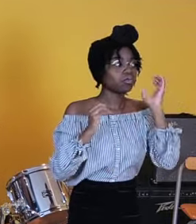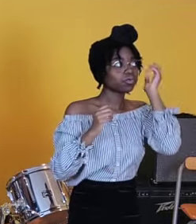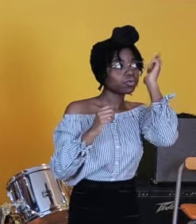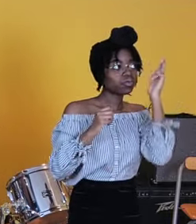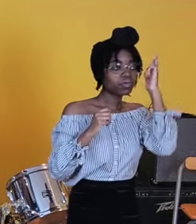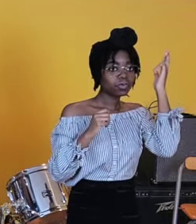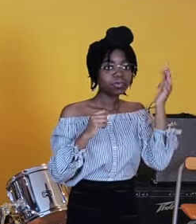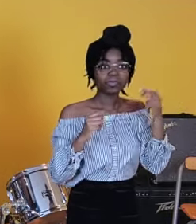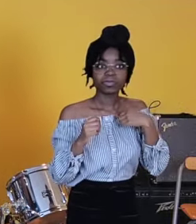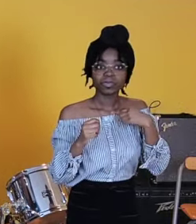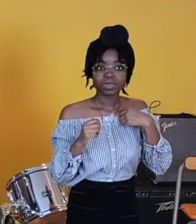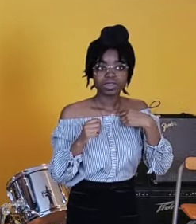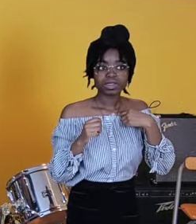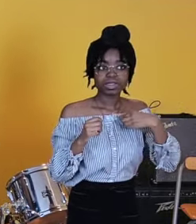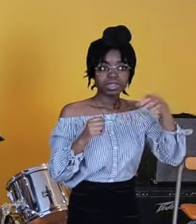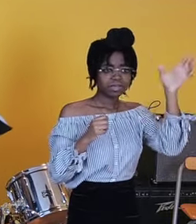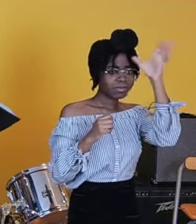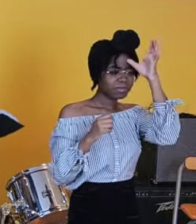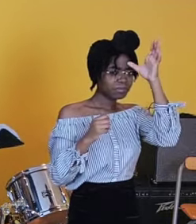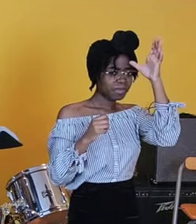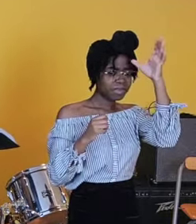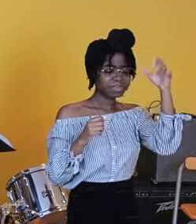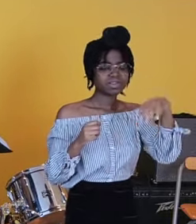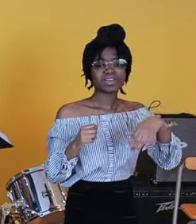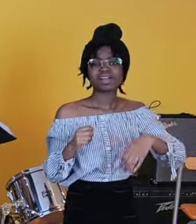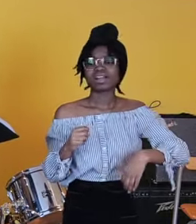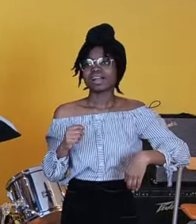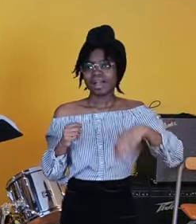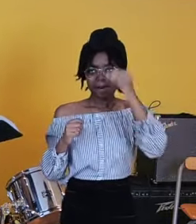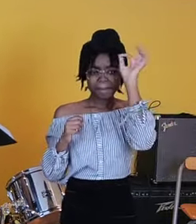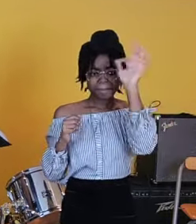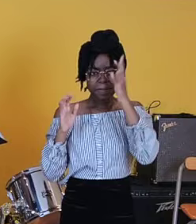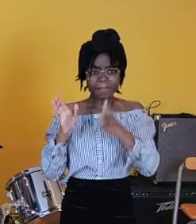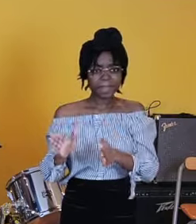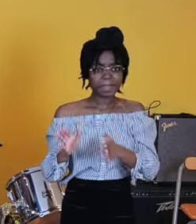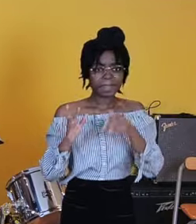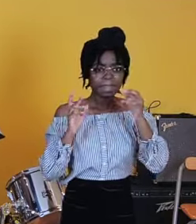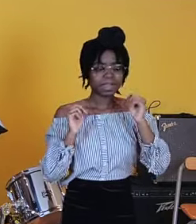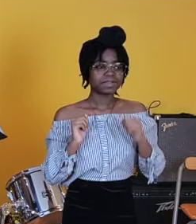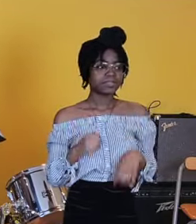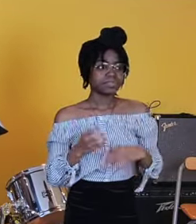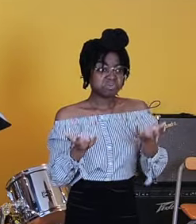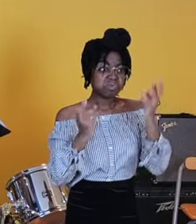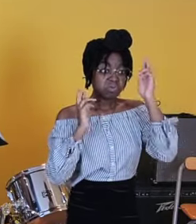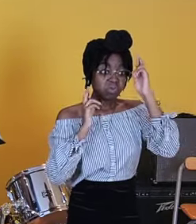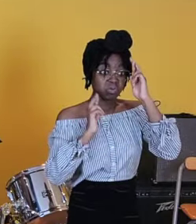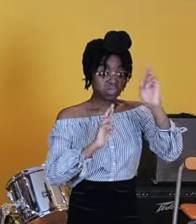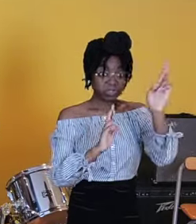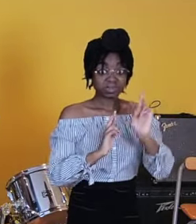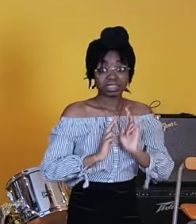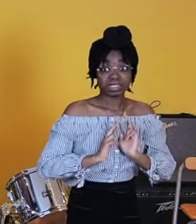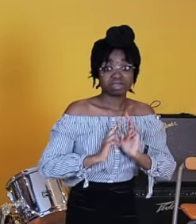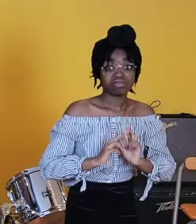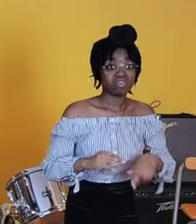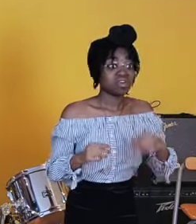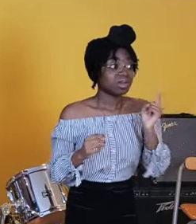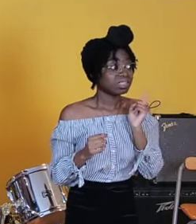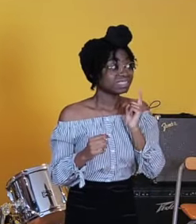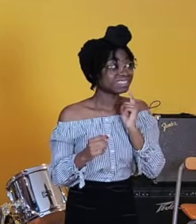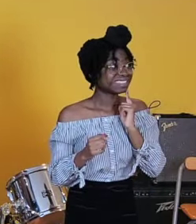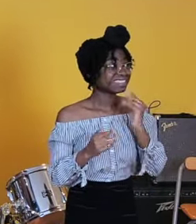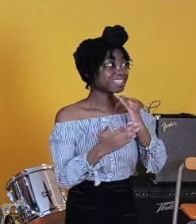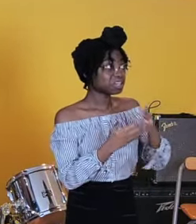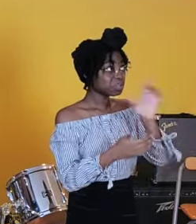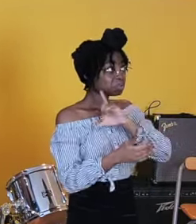It was a surprise for me, but at the same time too, I say thank you, Lord, for the recognition, because you have your children who love you so much that